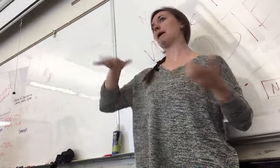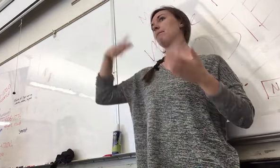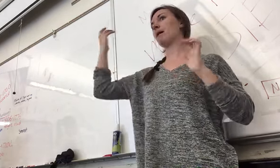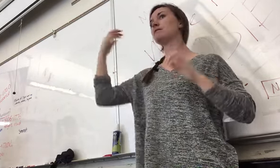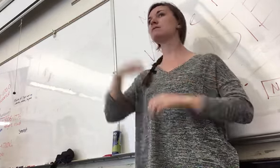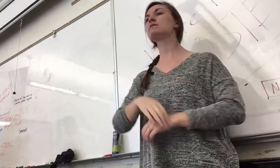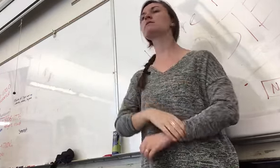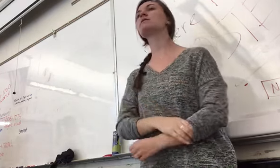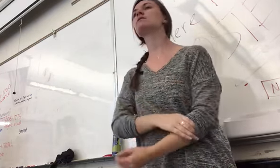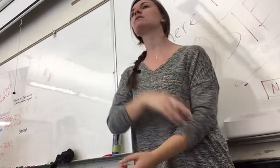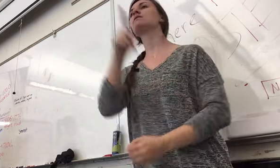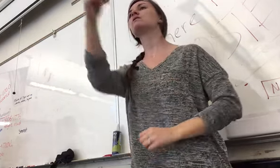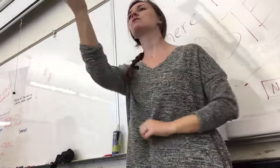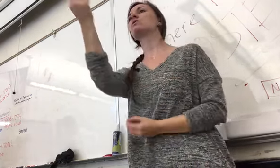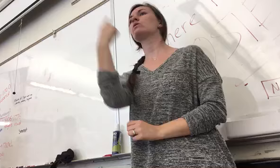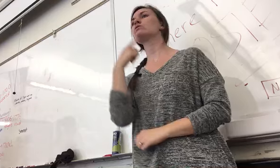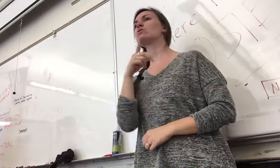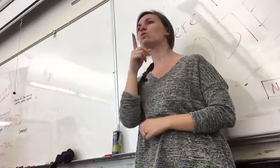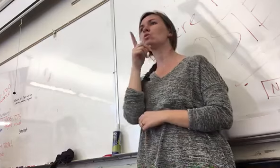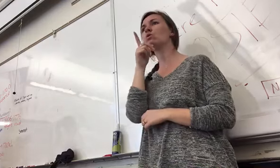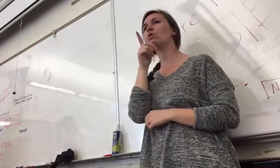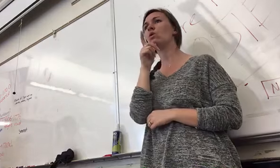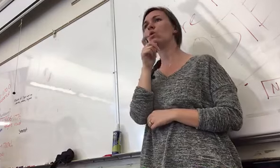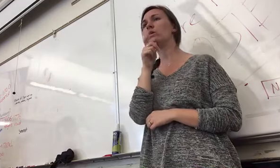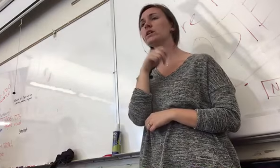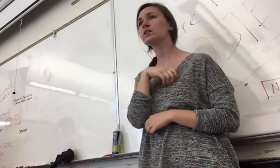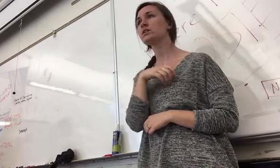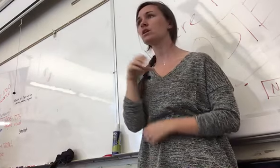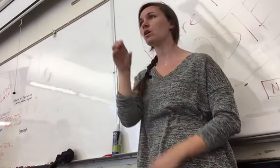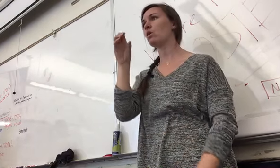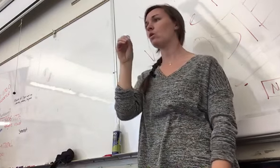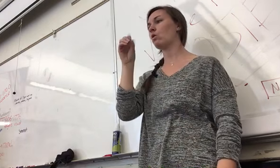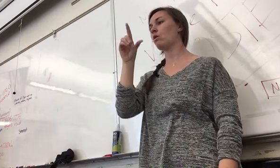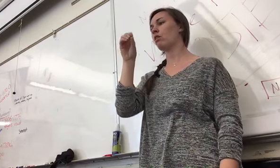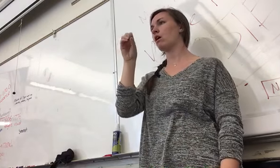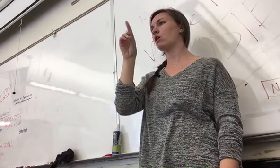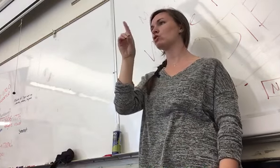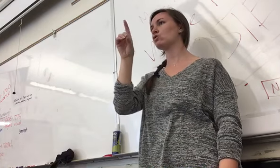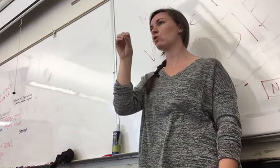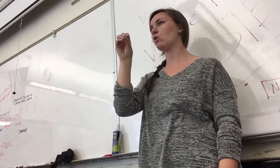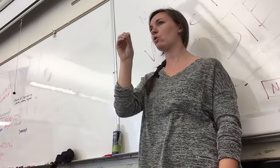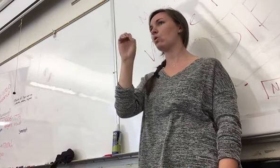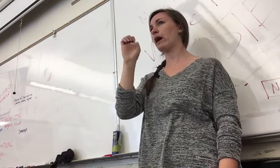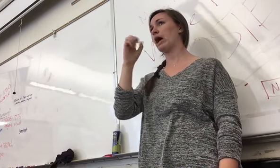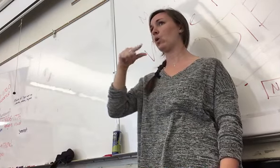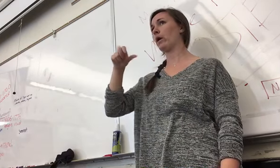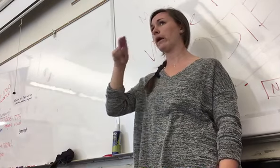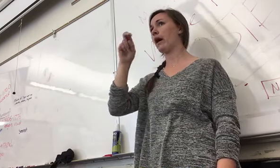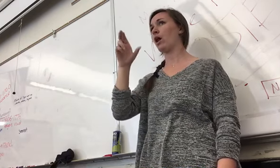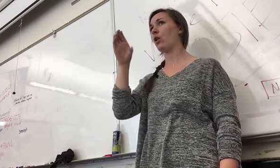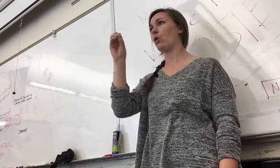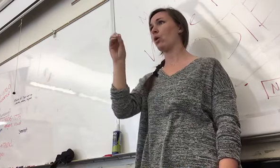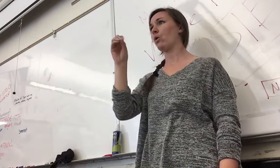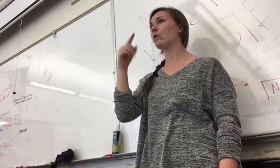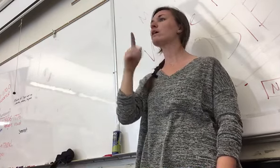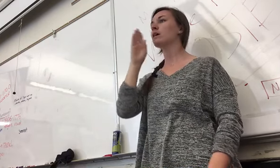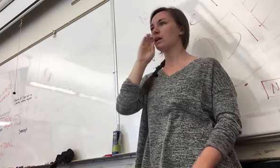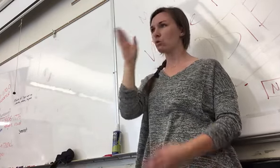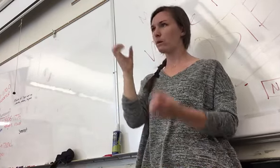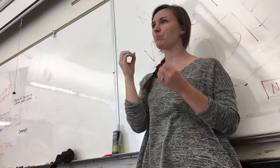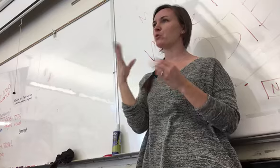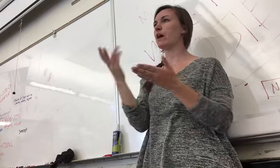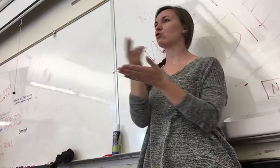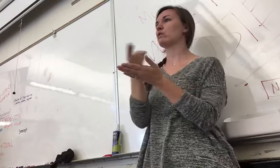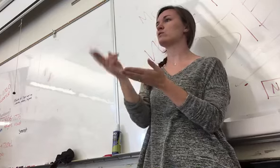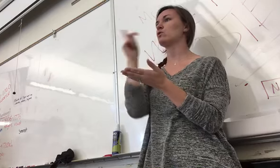question. Who is Olada Equiano? Olato Equiano, he is going to be a sourcing for the Middle Passage. So